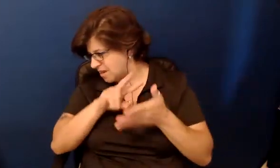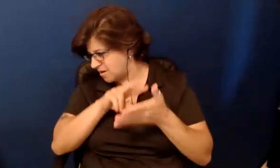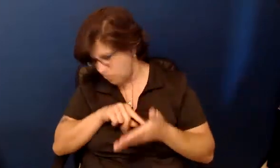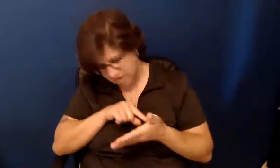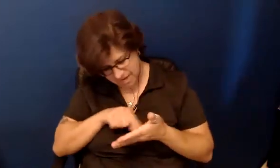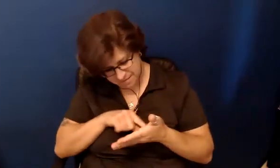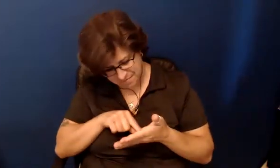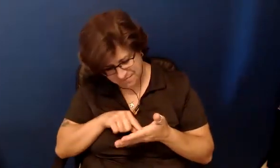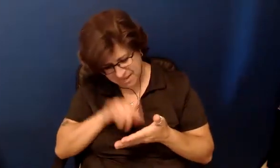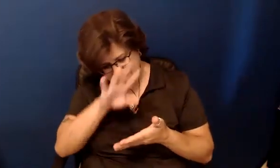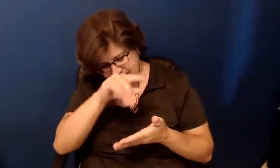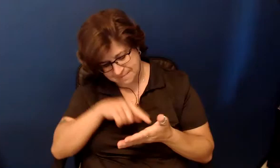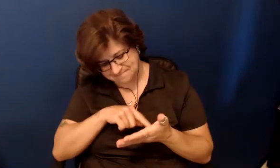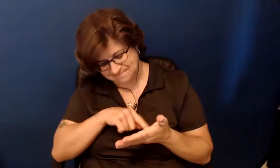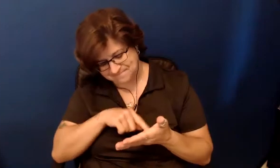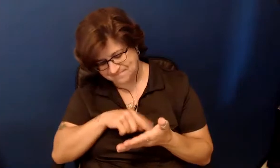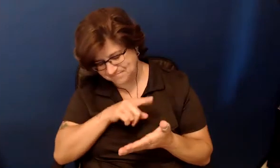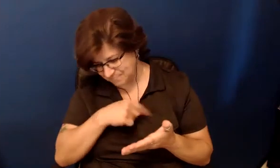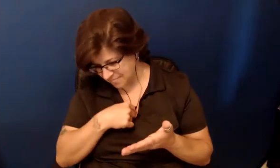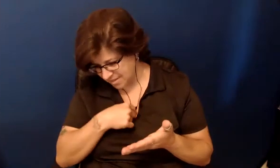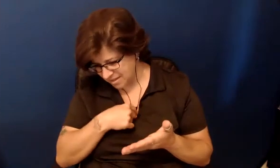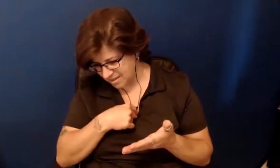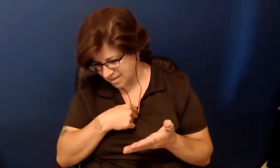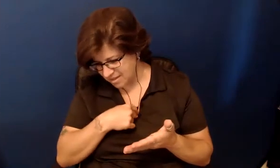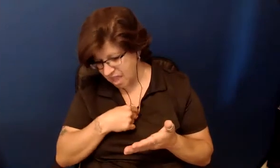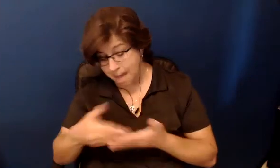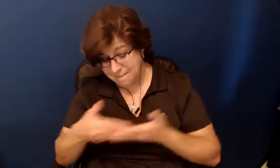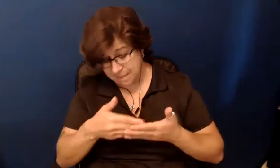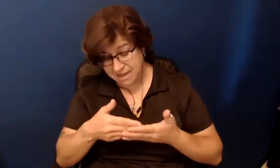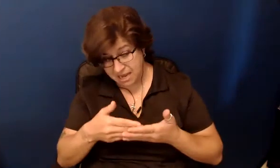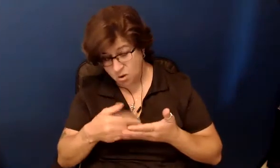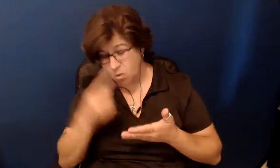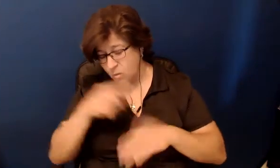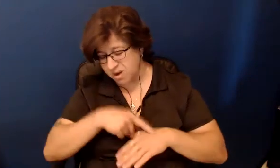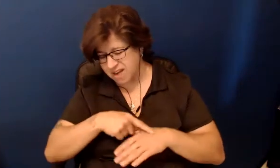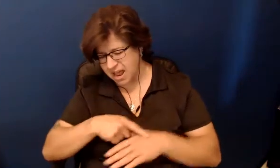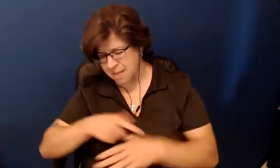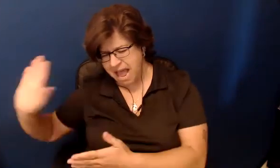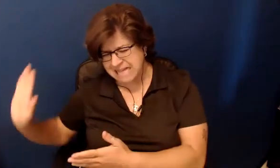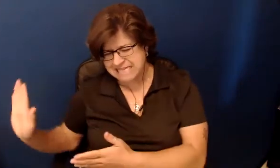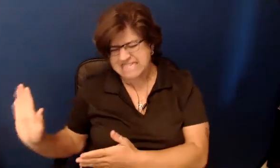it. And I was reading it. I said, Clint, I slapped a